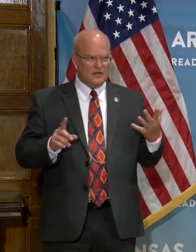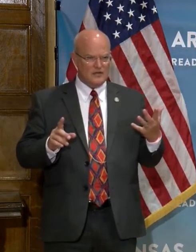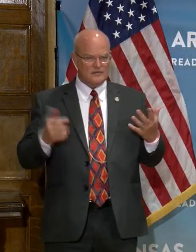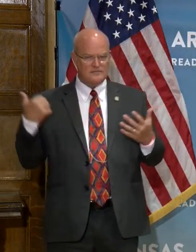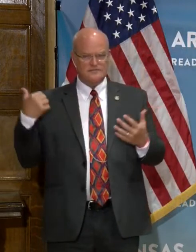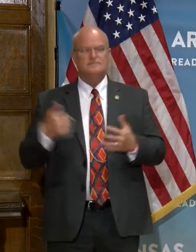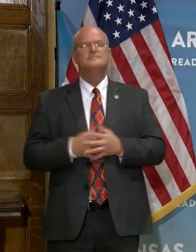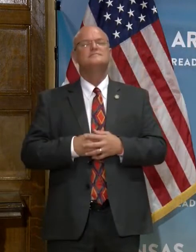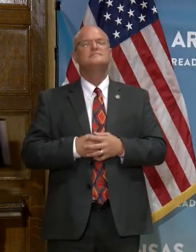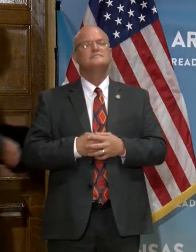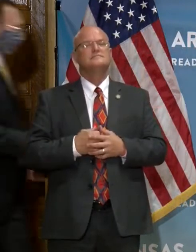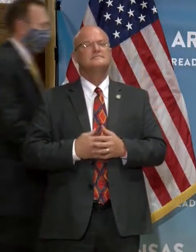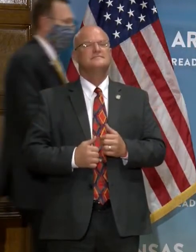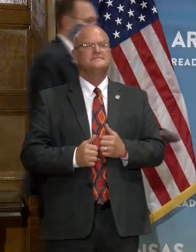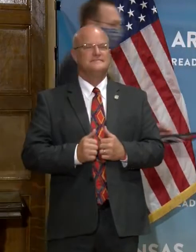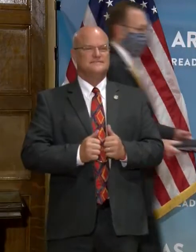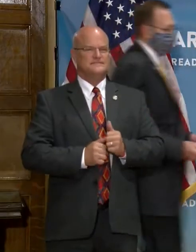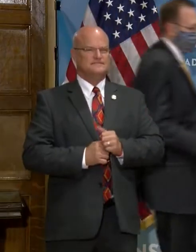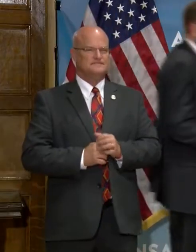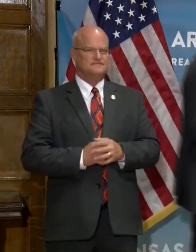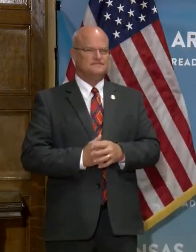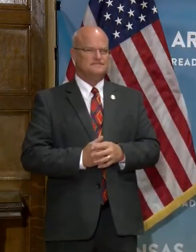Go ahead, Dr. Smith.